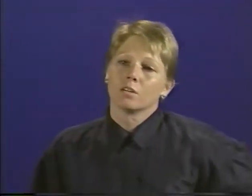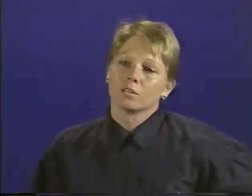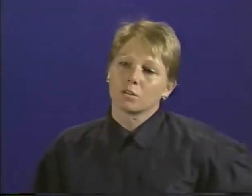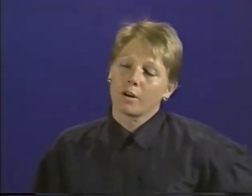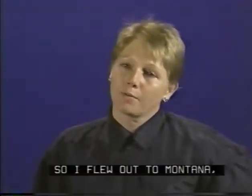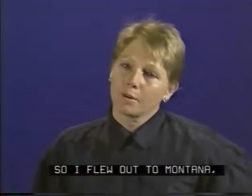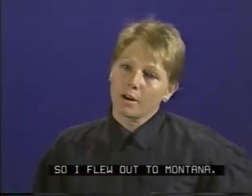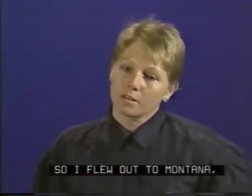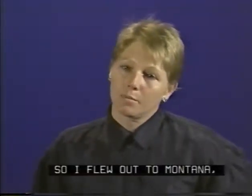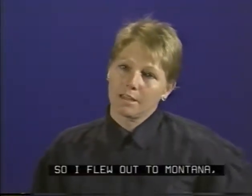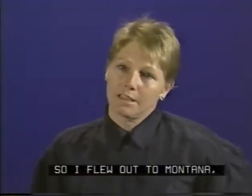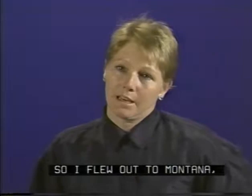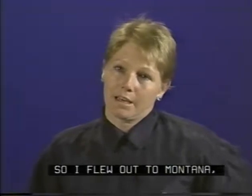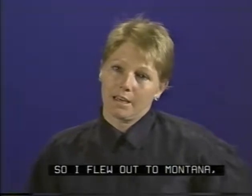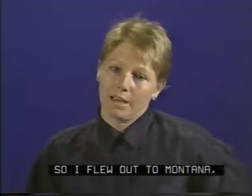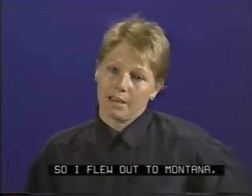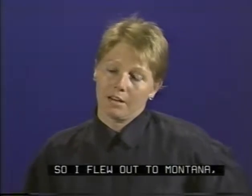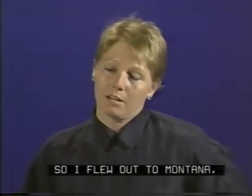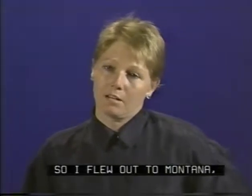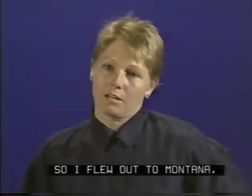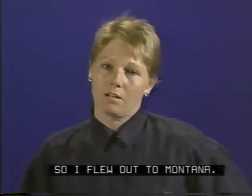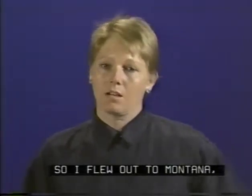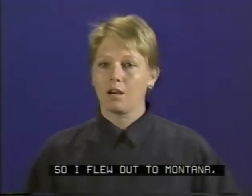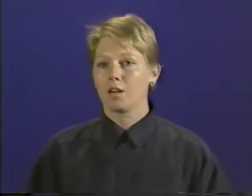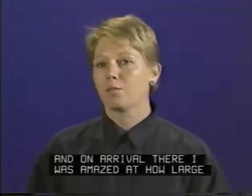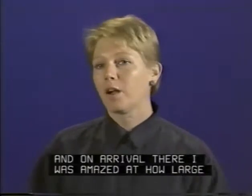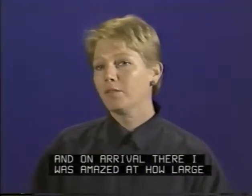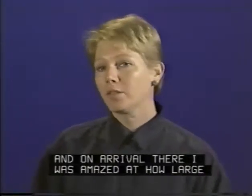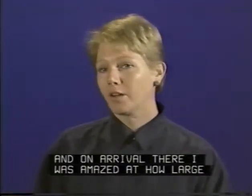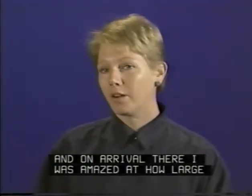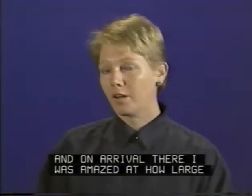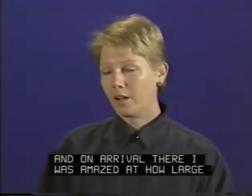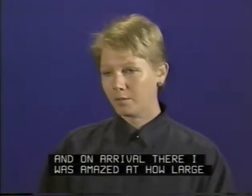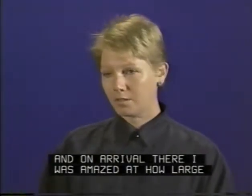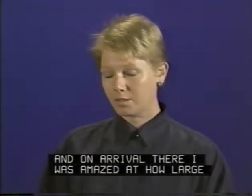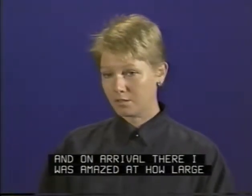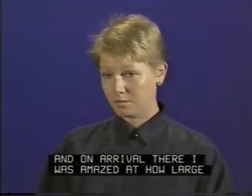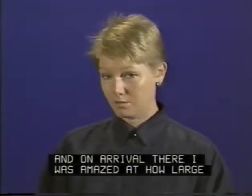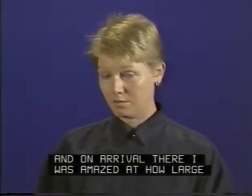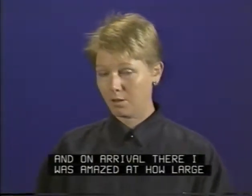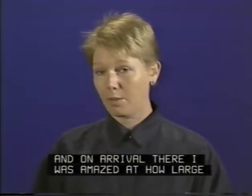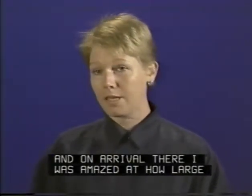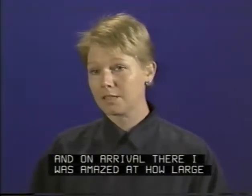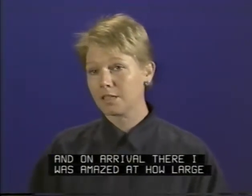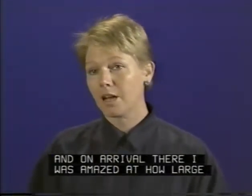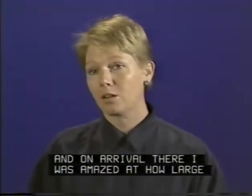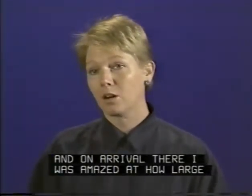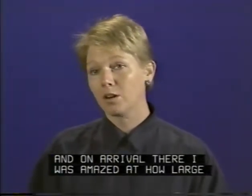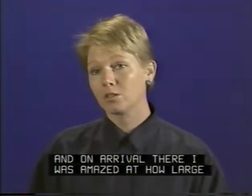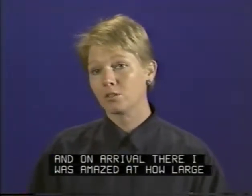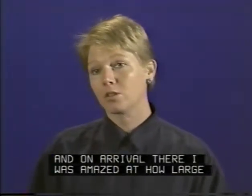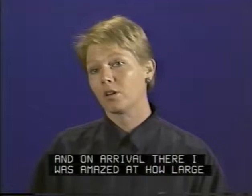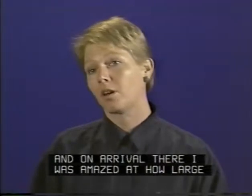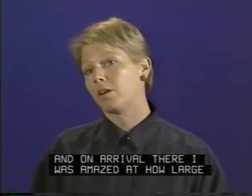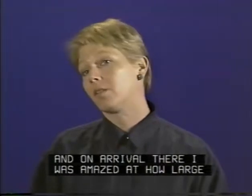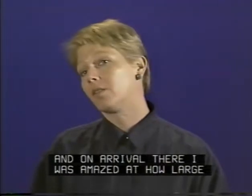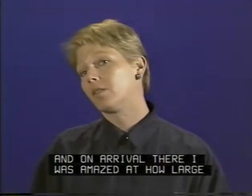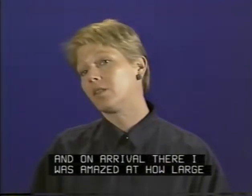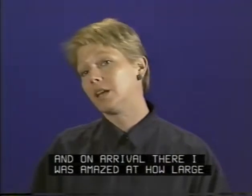So I flew out to Montana, and on arrival there, I was amazed at how large the